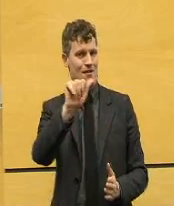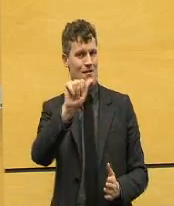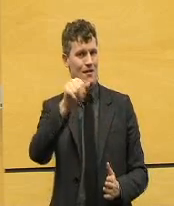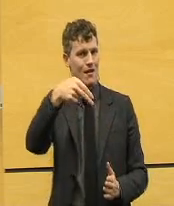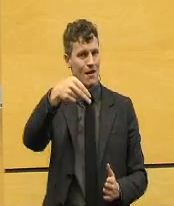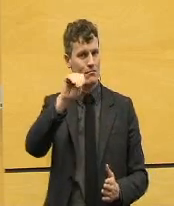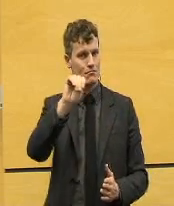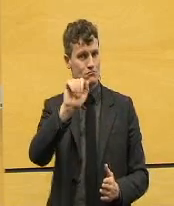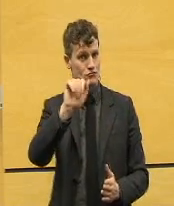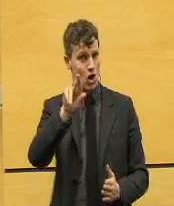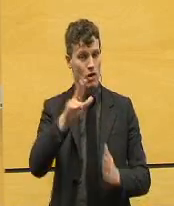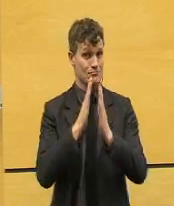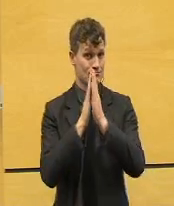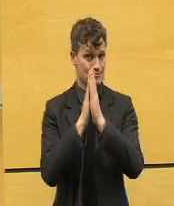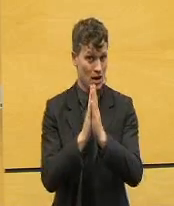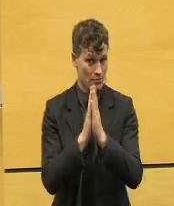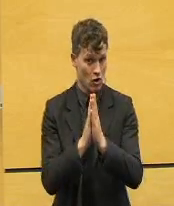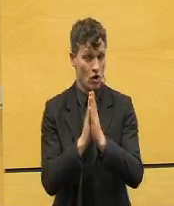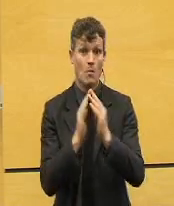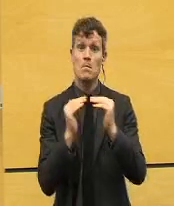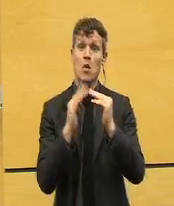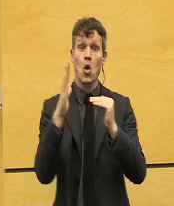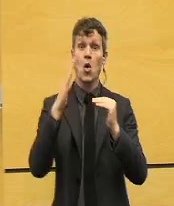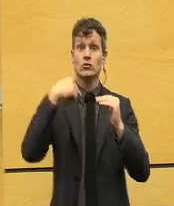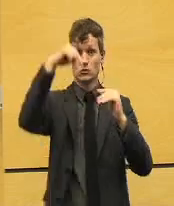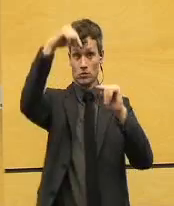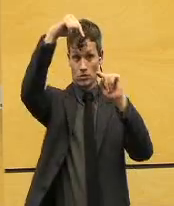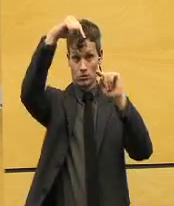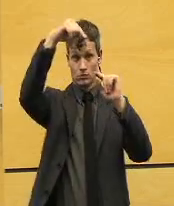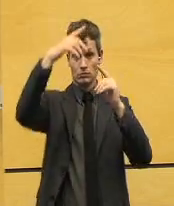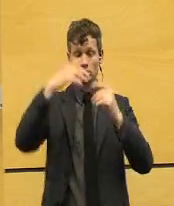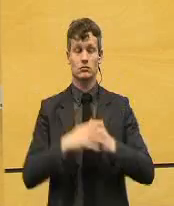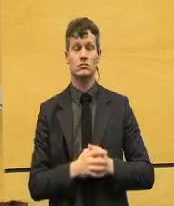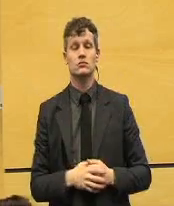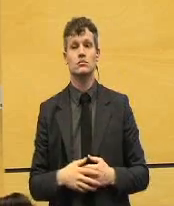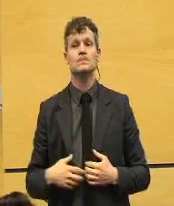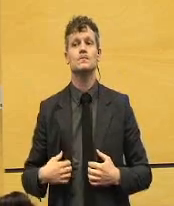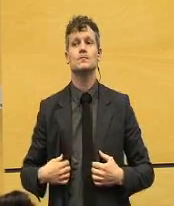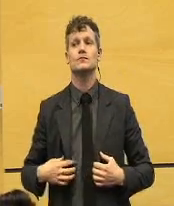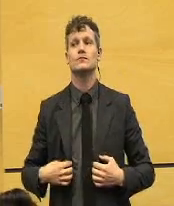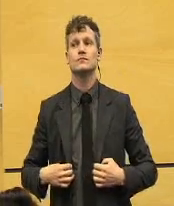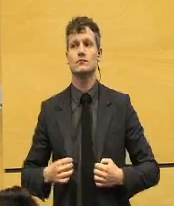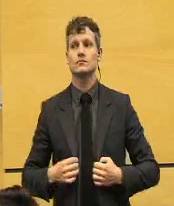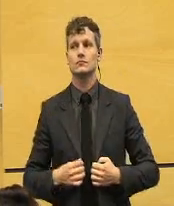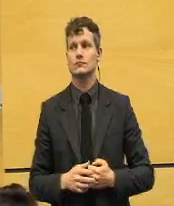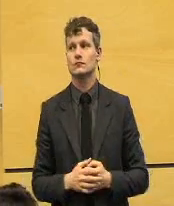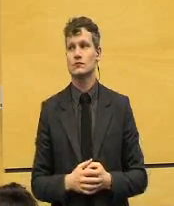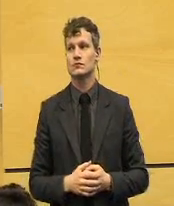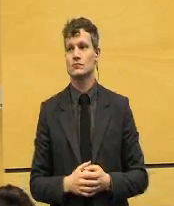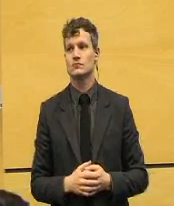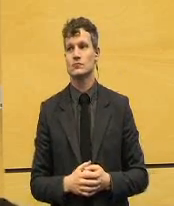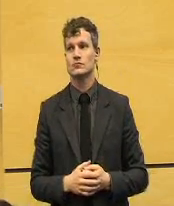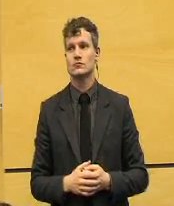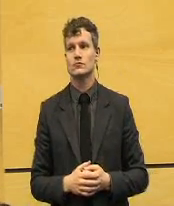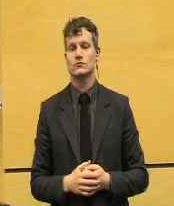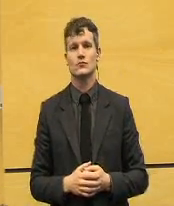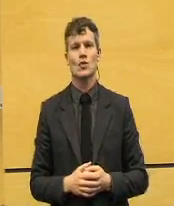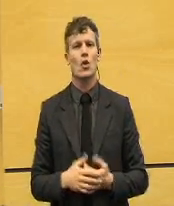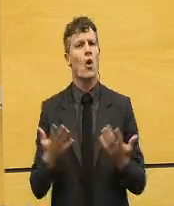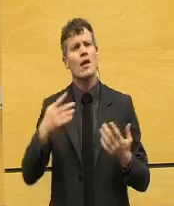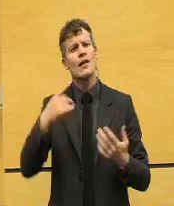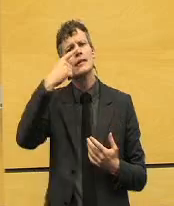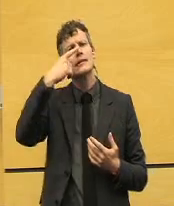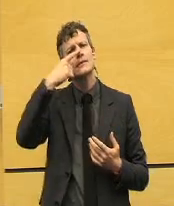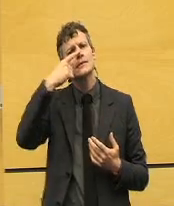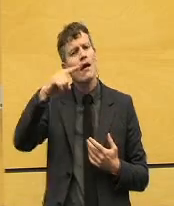I would like to know what measures are being taken by the